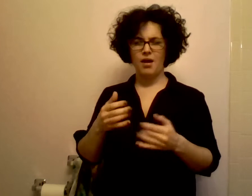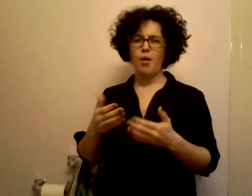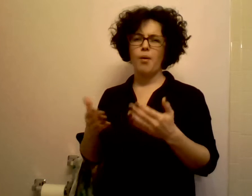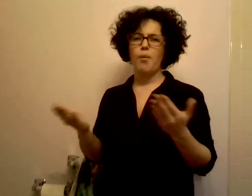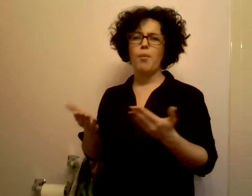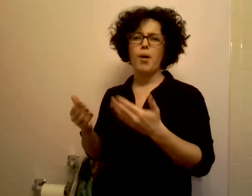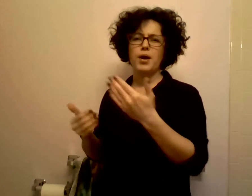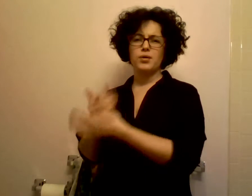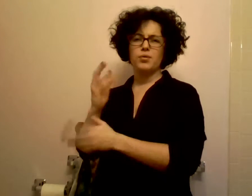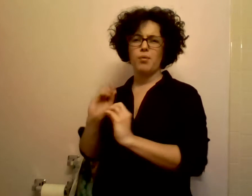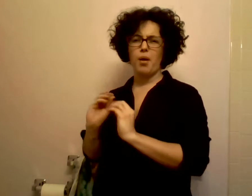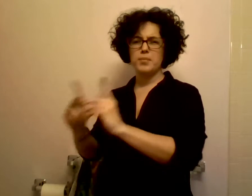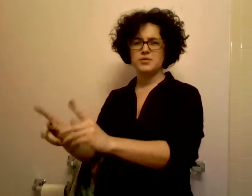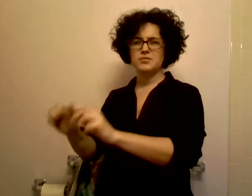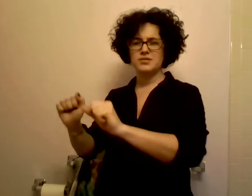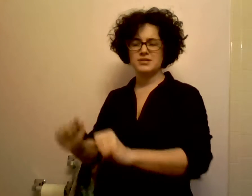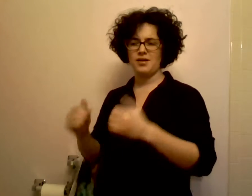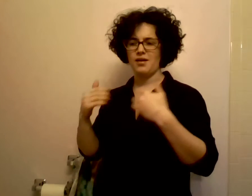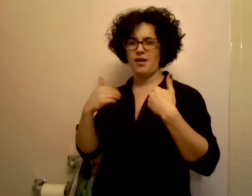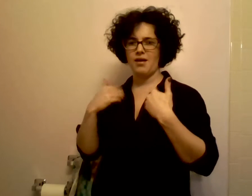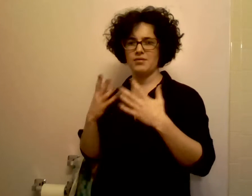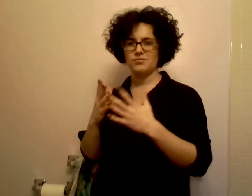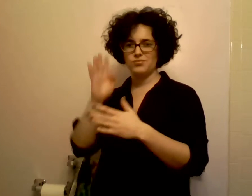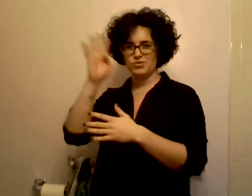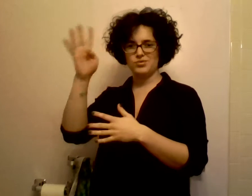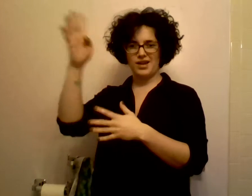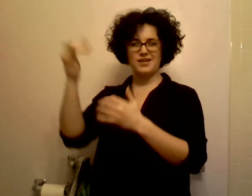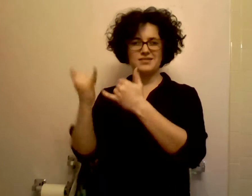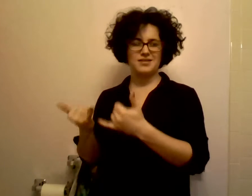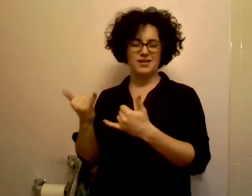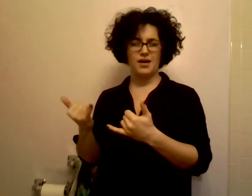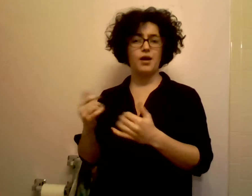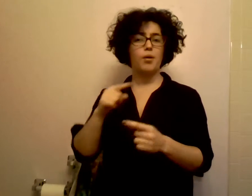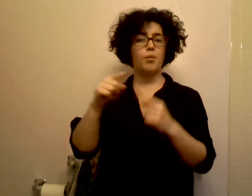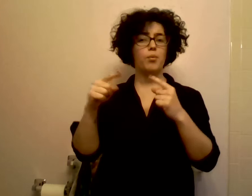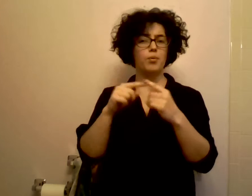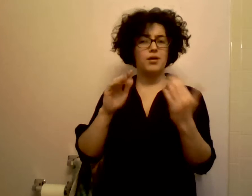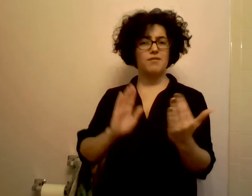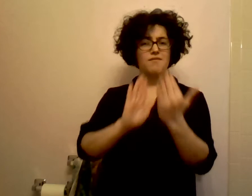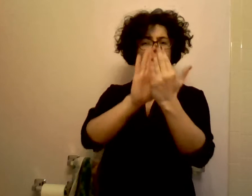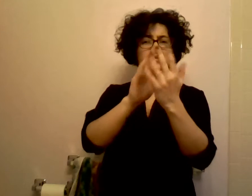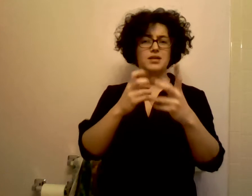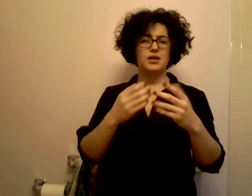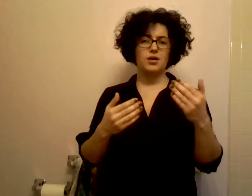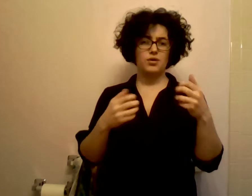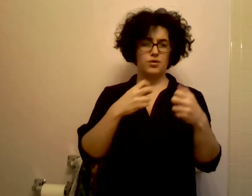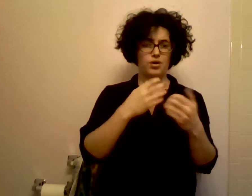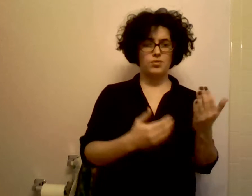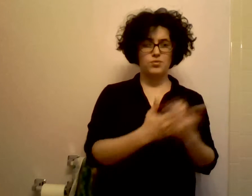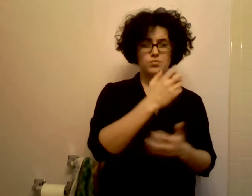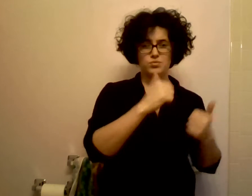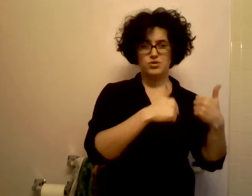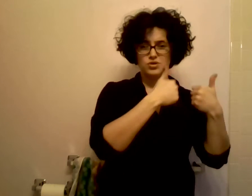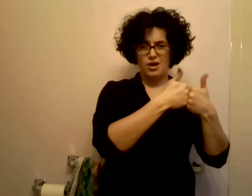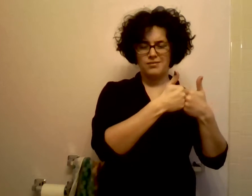I create today? When facing a new challenge, or what some people call a problem, what kind of questions